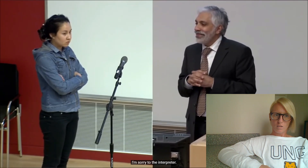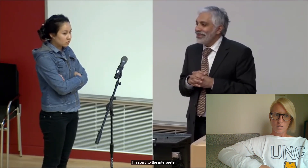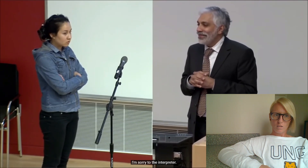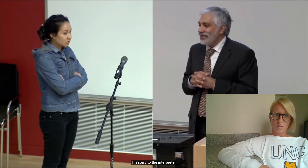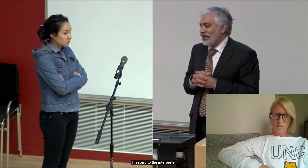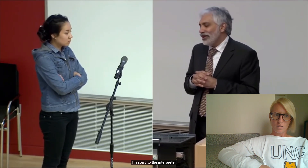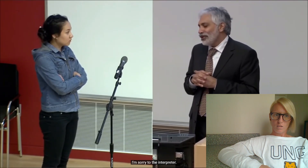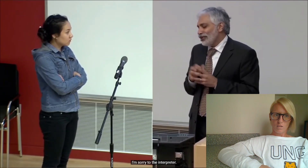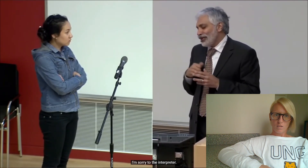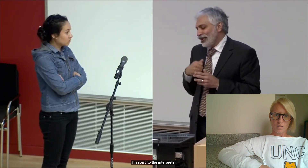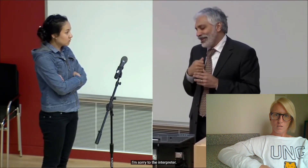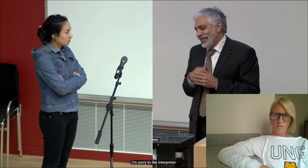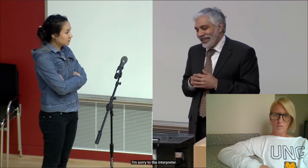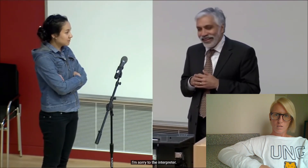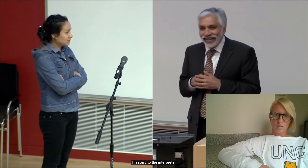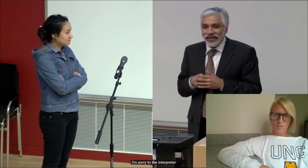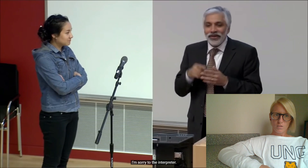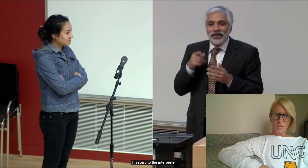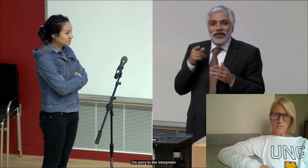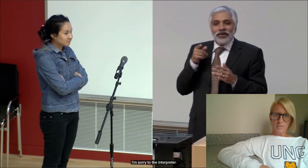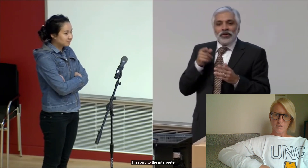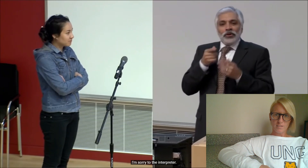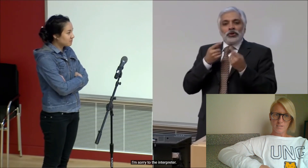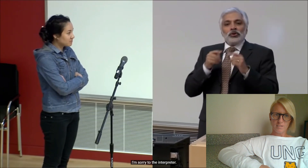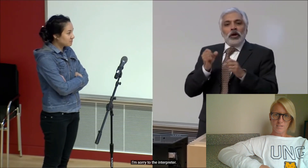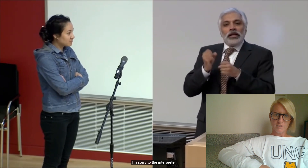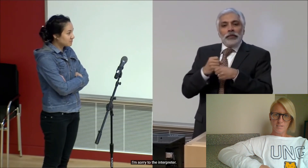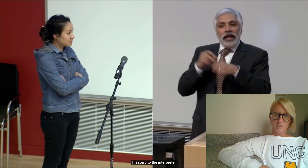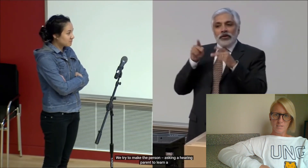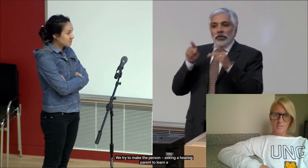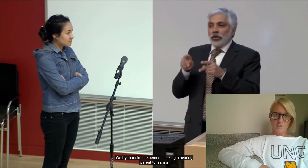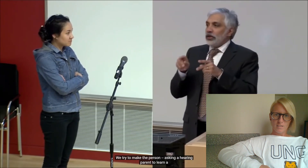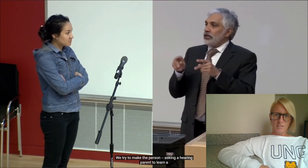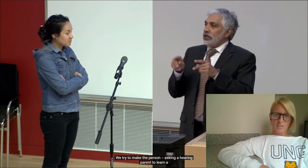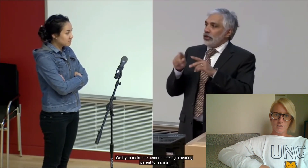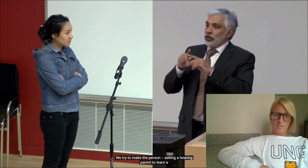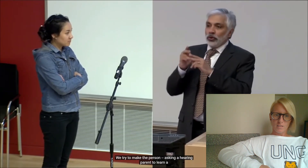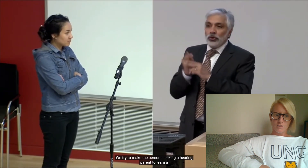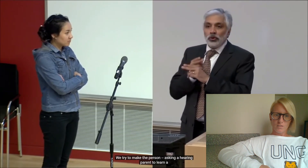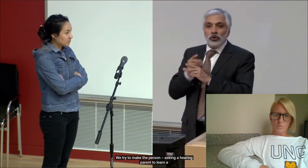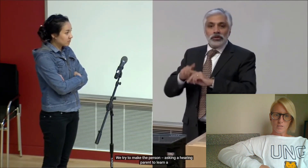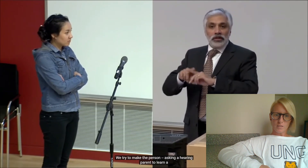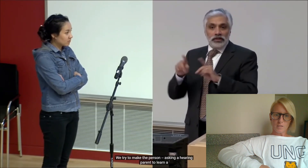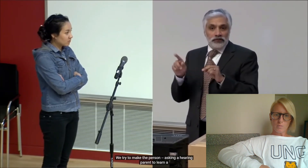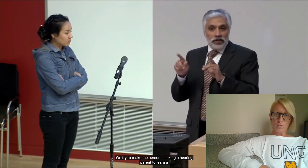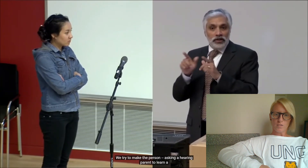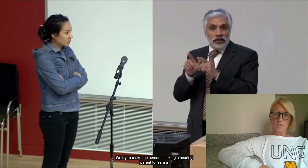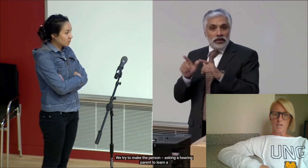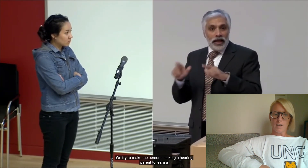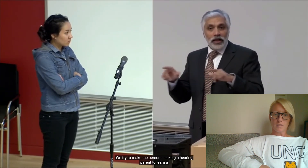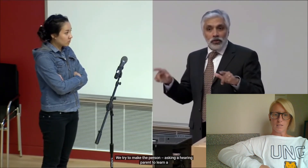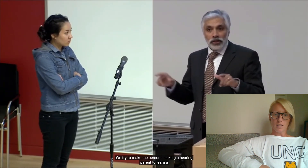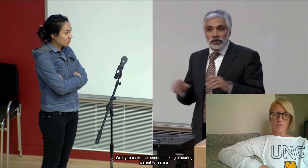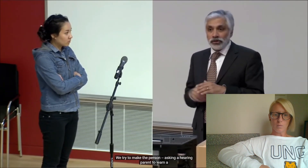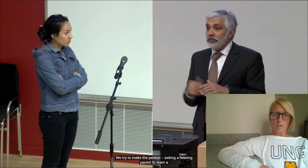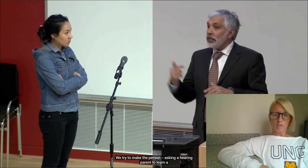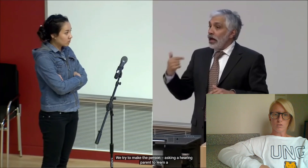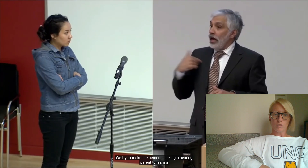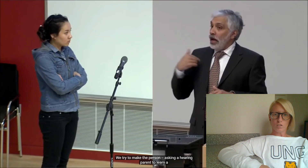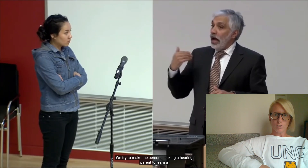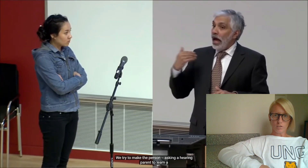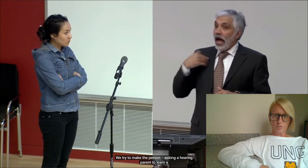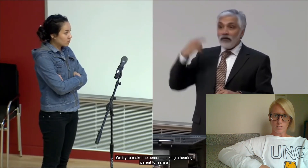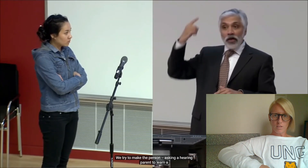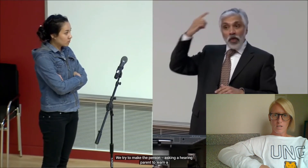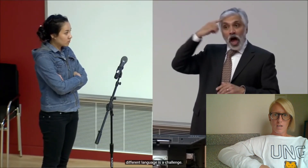It's cosmetic. And I'm sorry to the interpreter. You try to make the You need to make person,